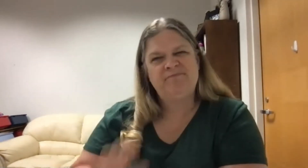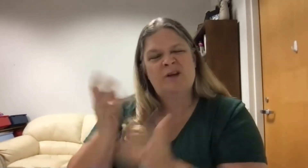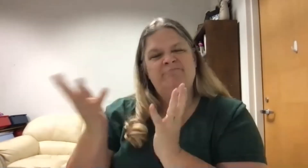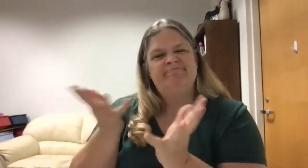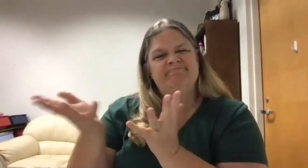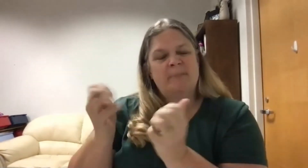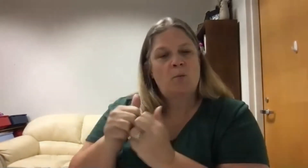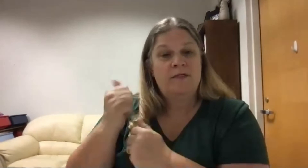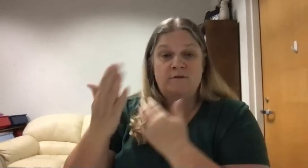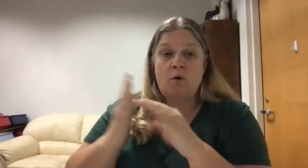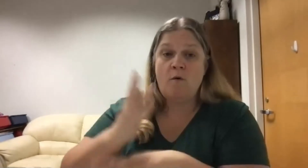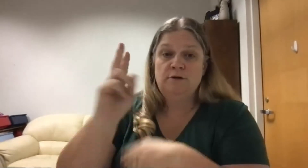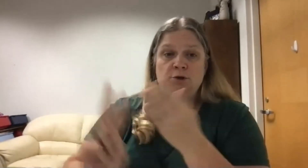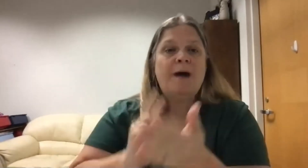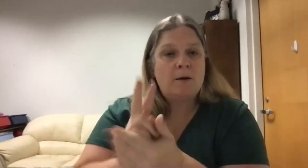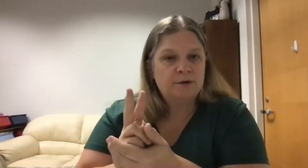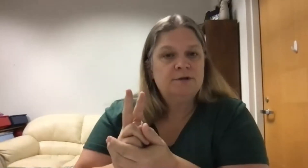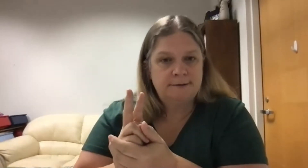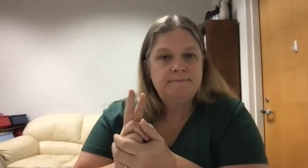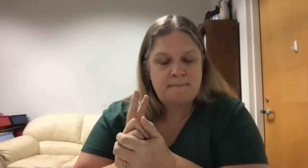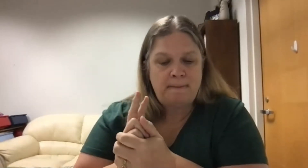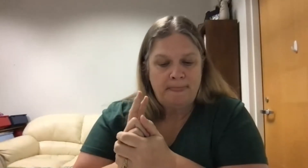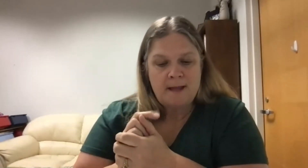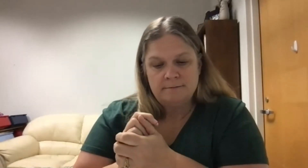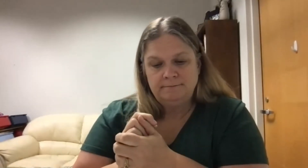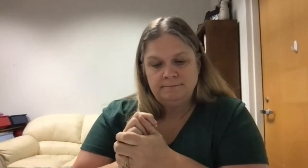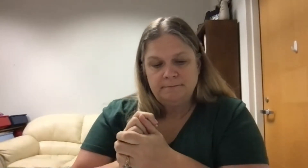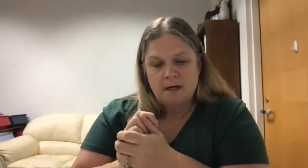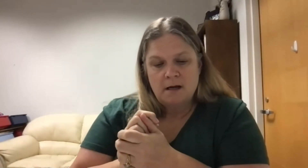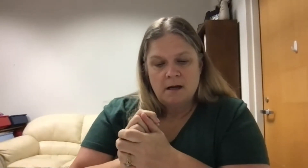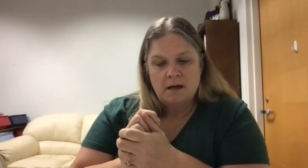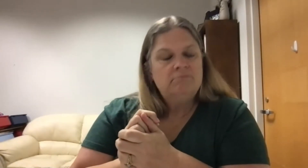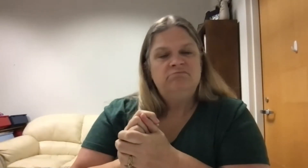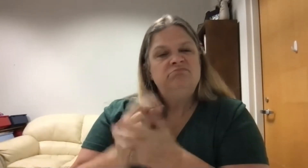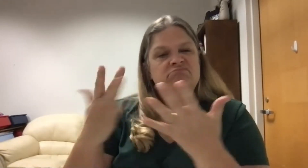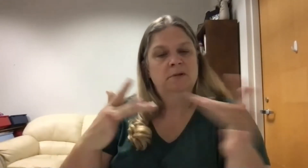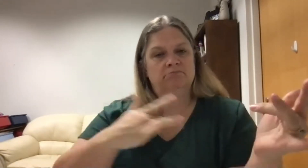Whenever I spoke with his mother, we had a conversation over 2 hours,